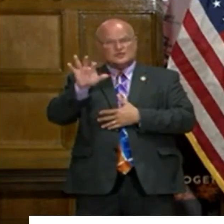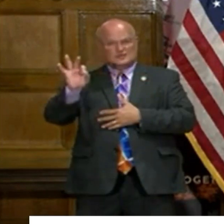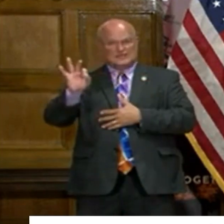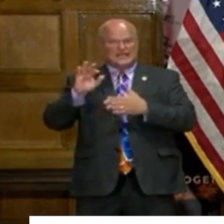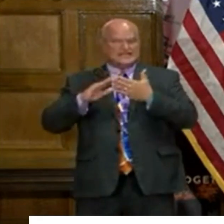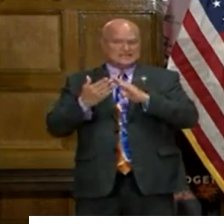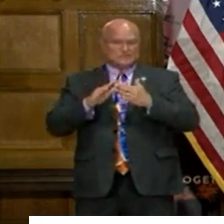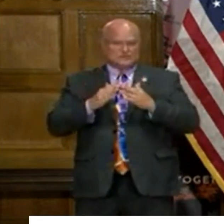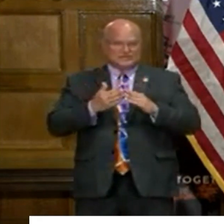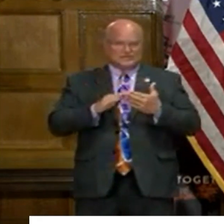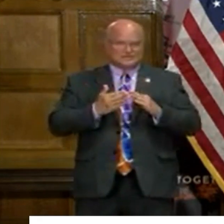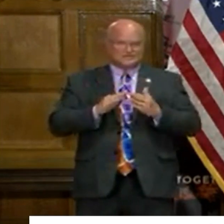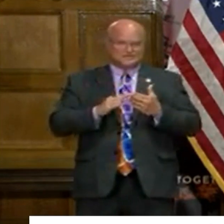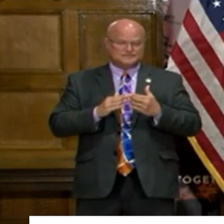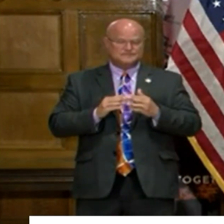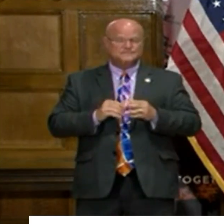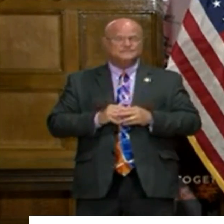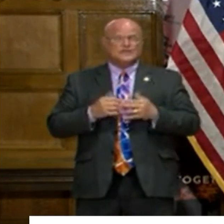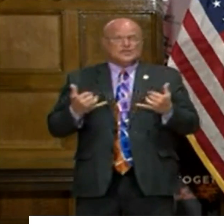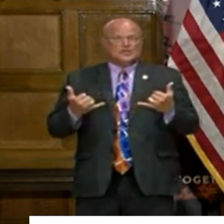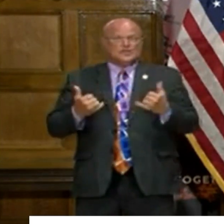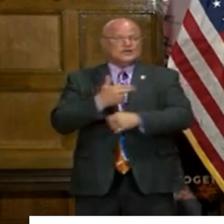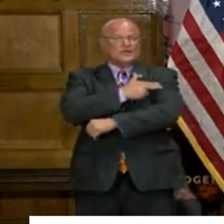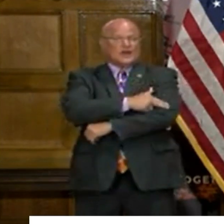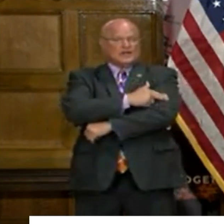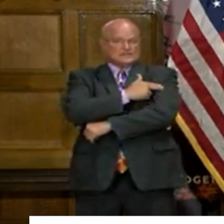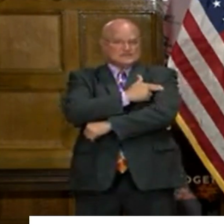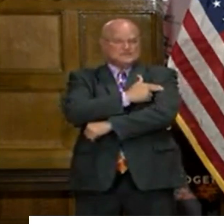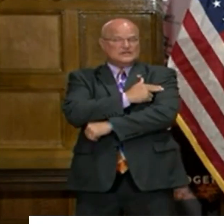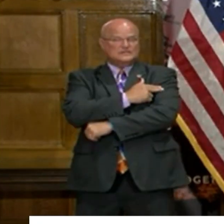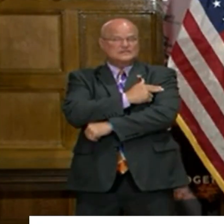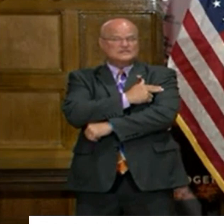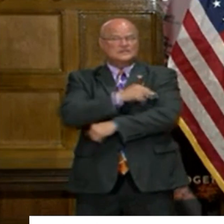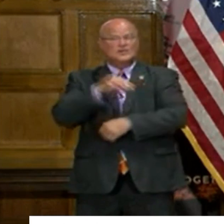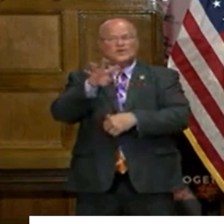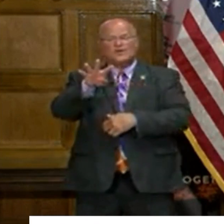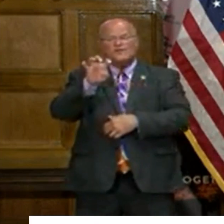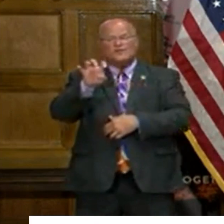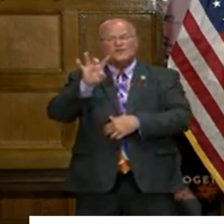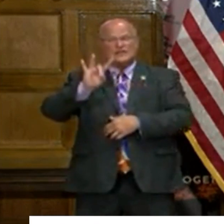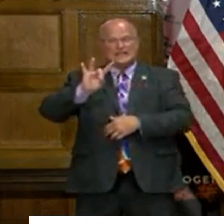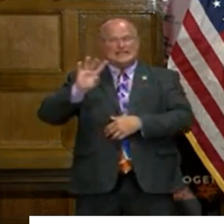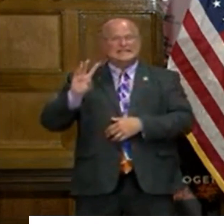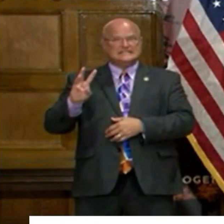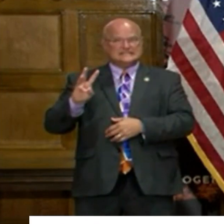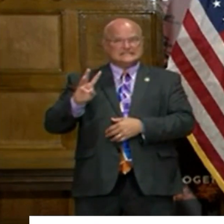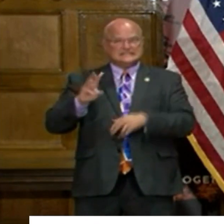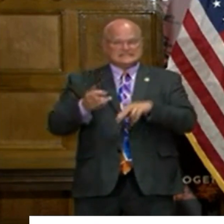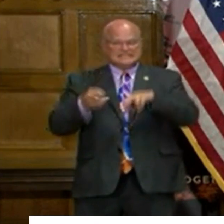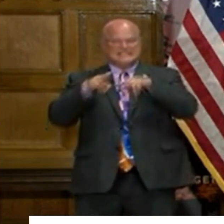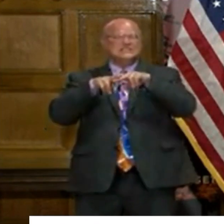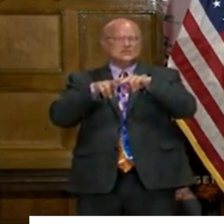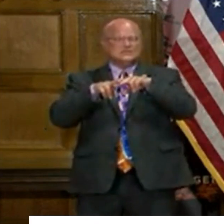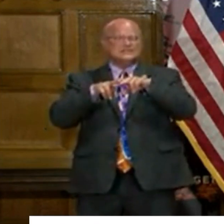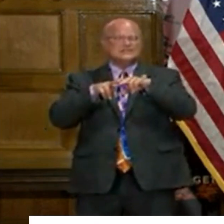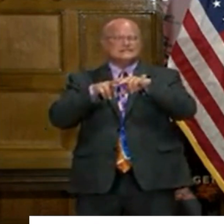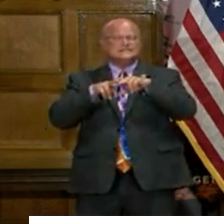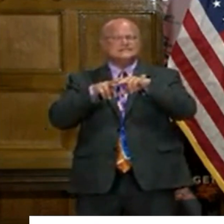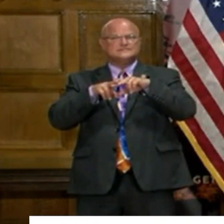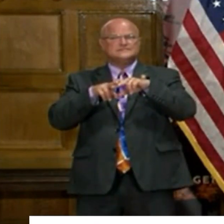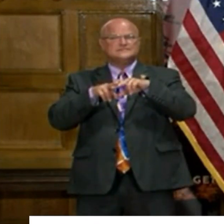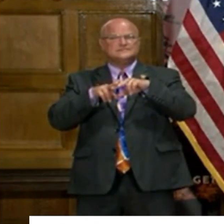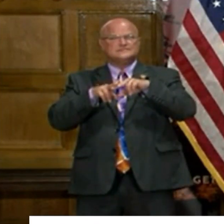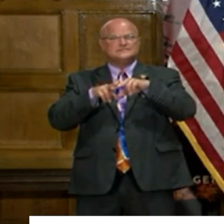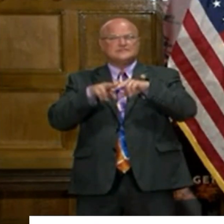5,309 community cases. Currently hospitalized individuals are 486, which is an increase from yesterday